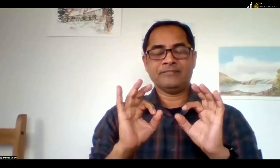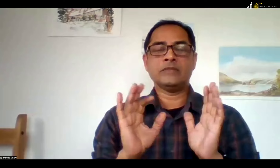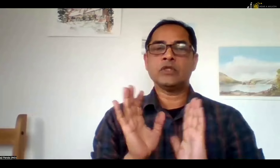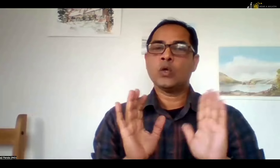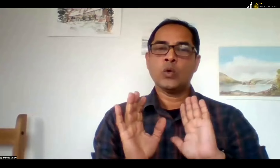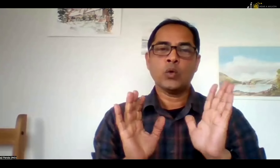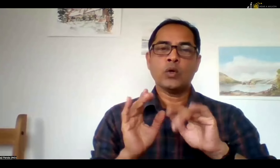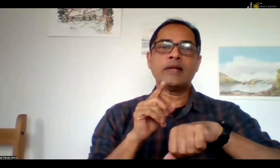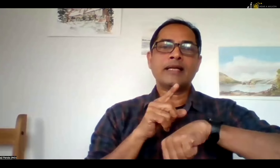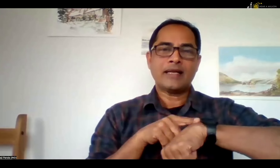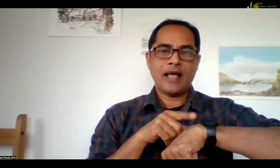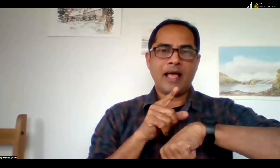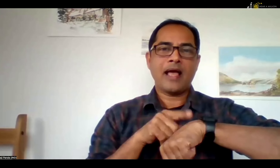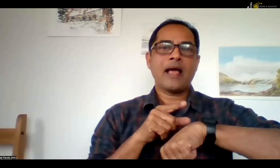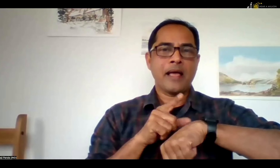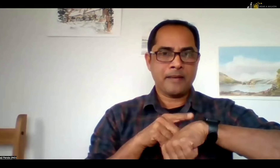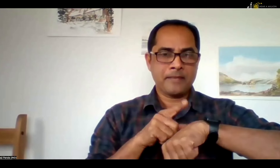we,